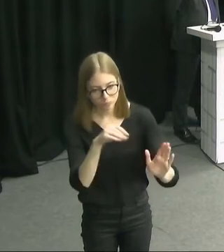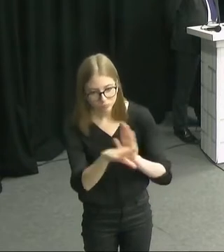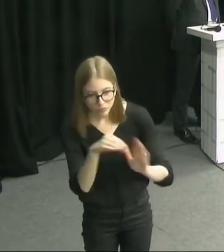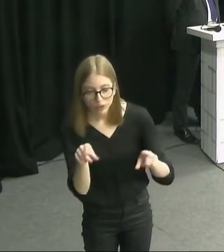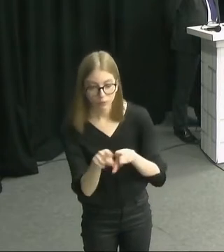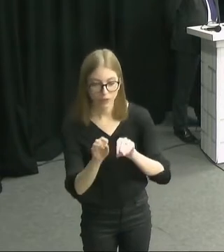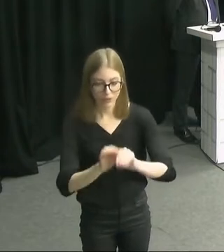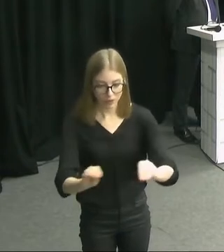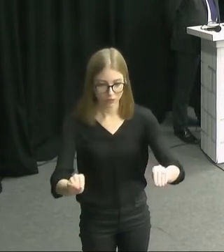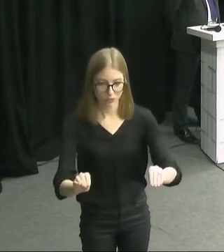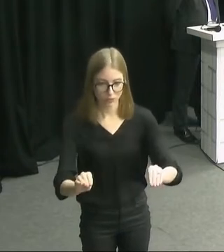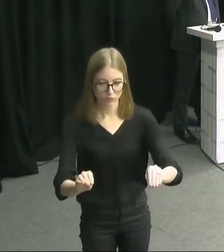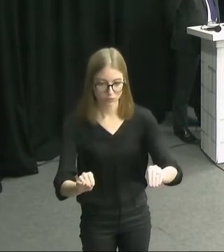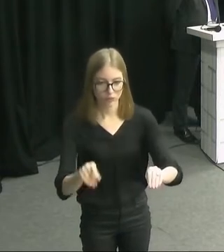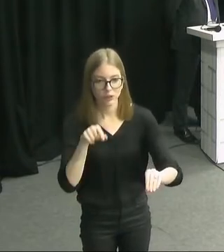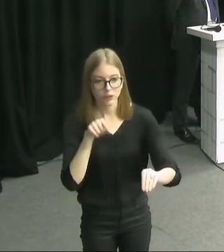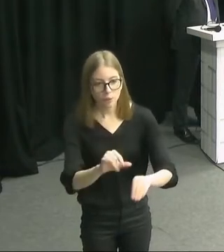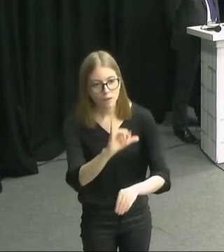We also need to make sure that